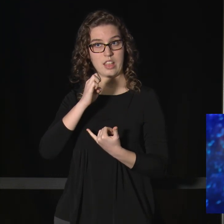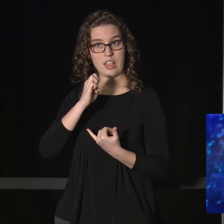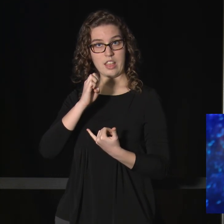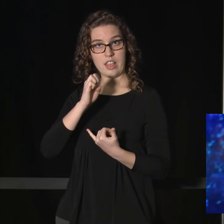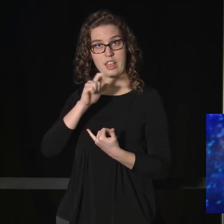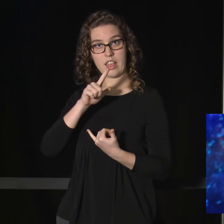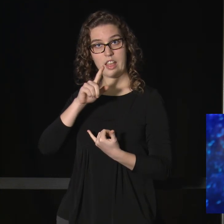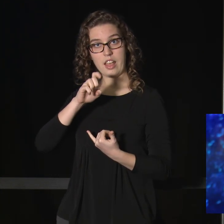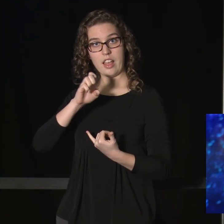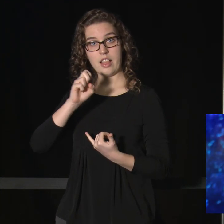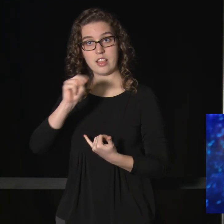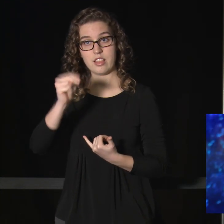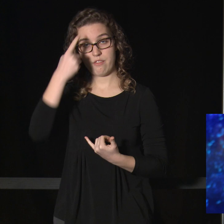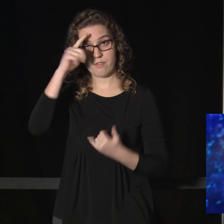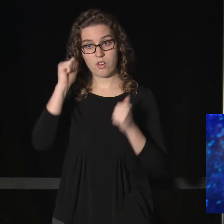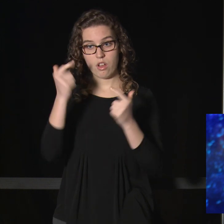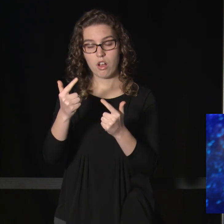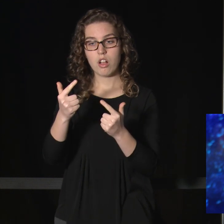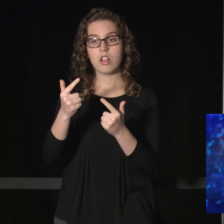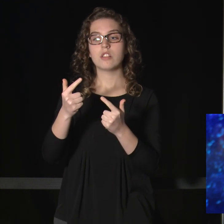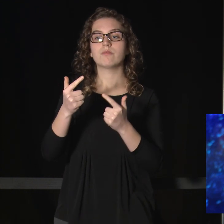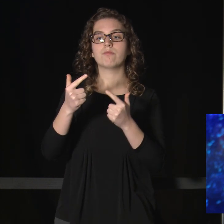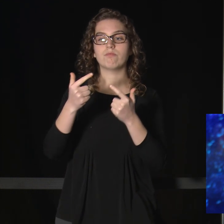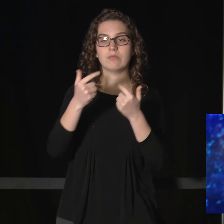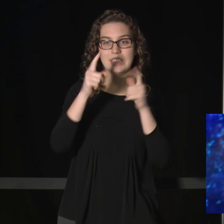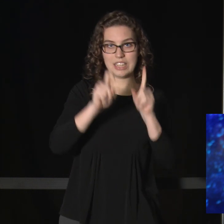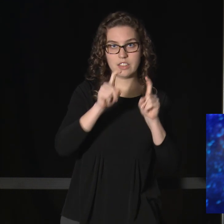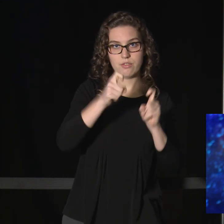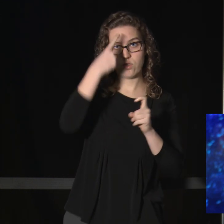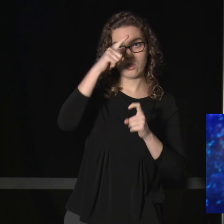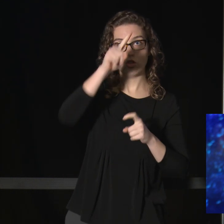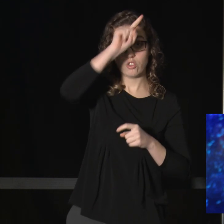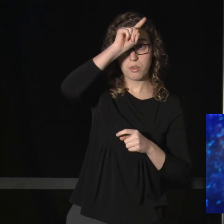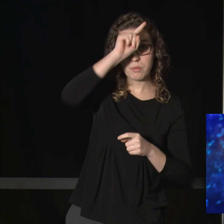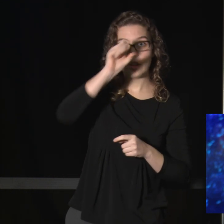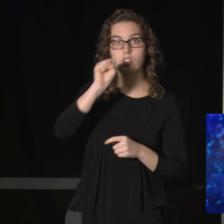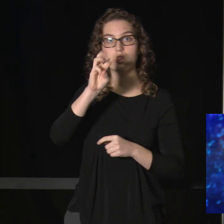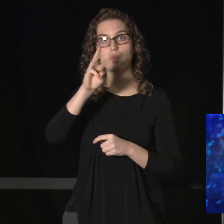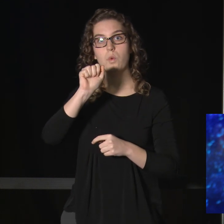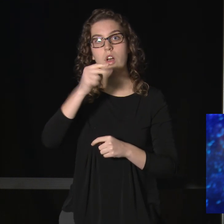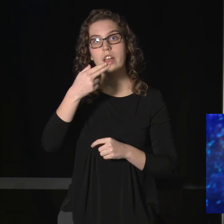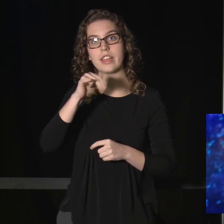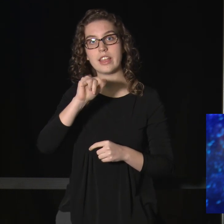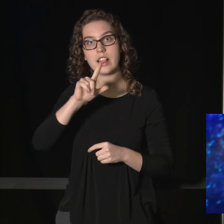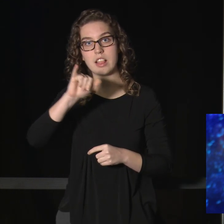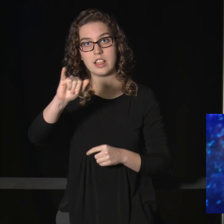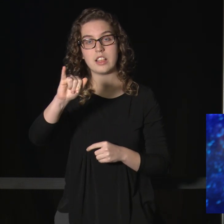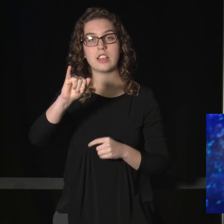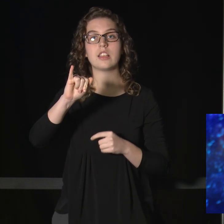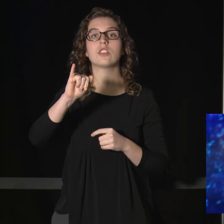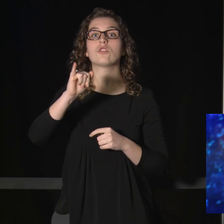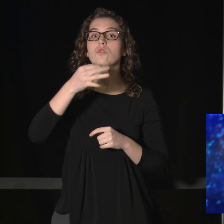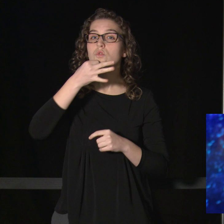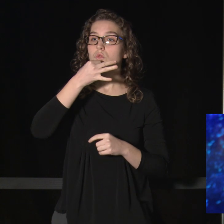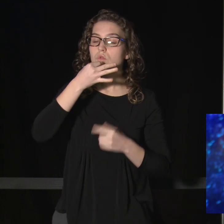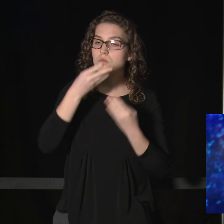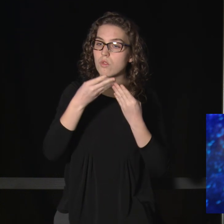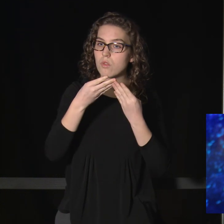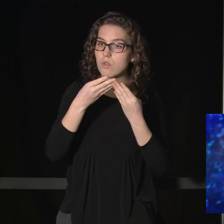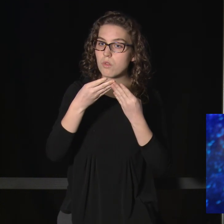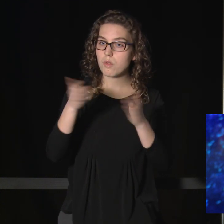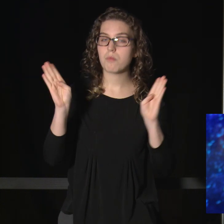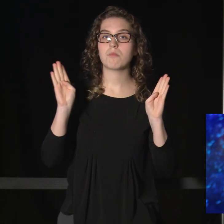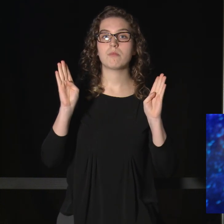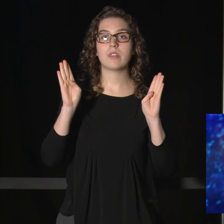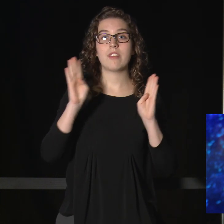is in the beta testing phase for German and Swahili. But soon the translation of 12 main books will be opening in 55 languages, which is part